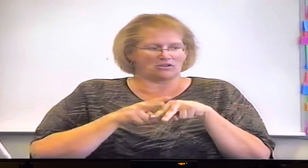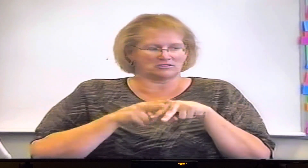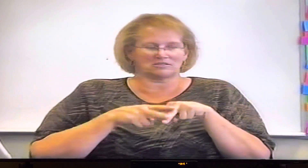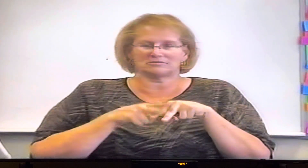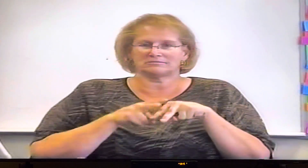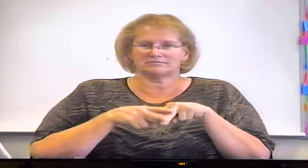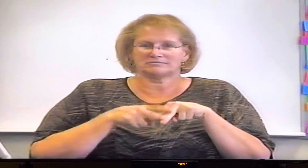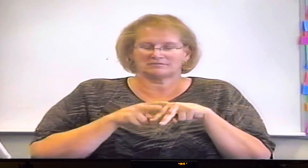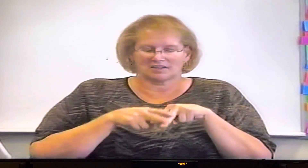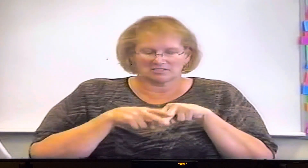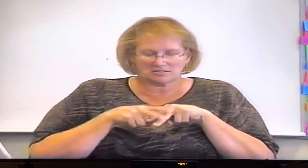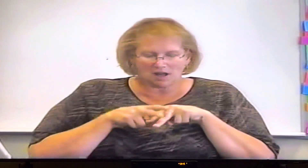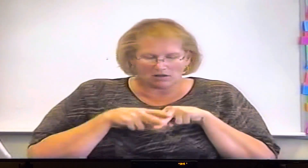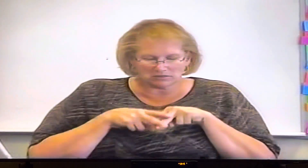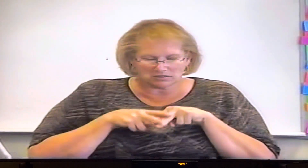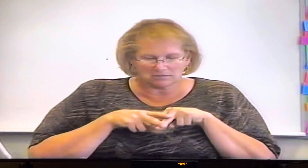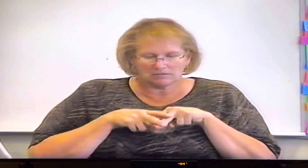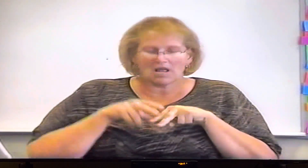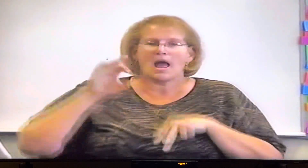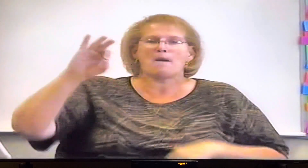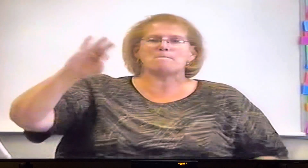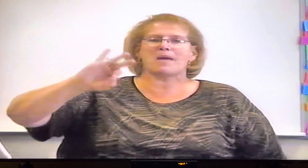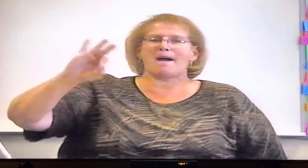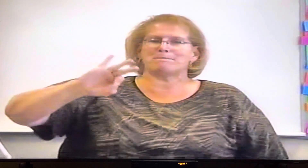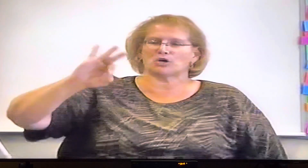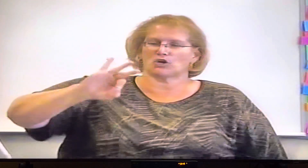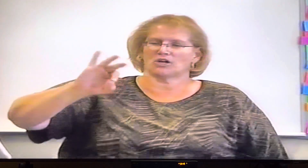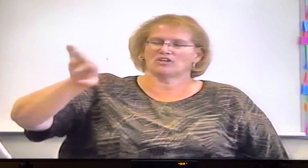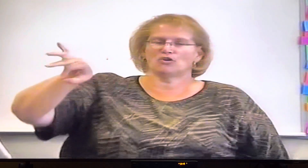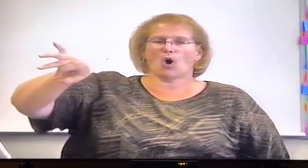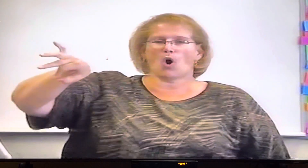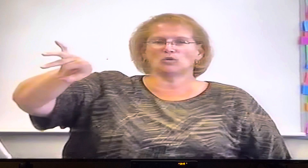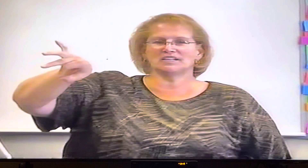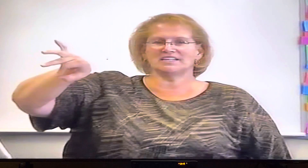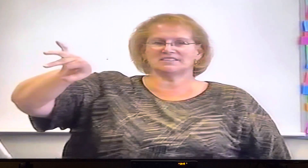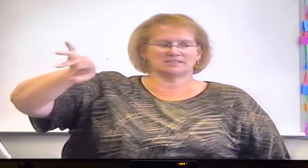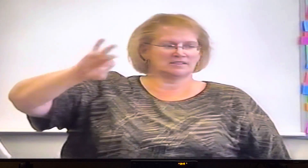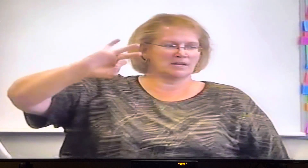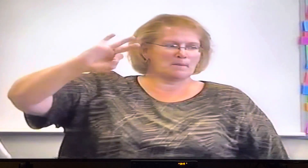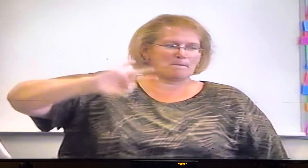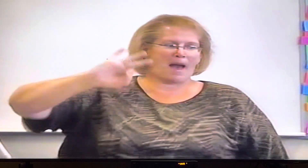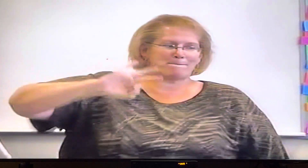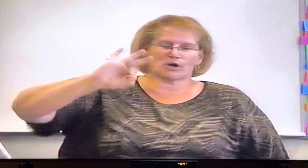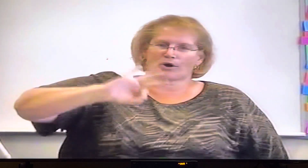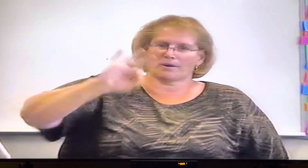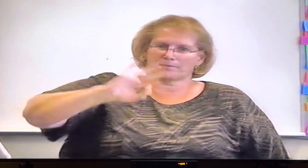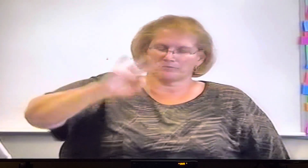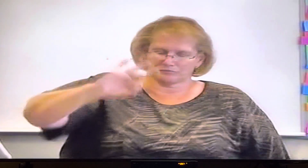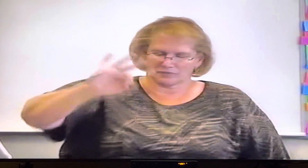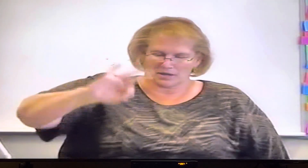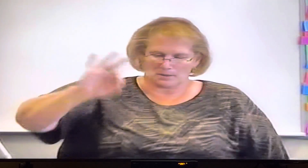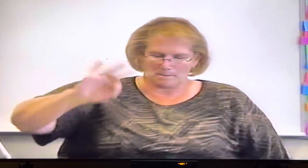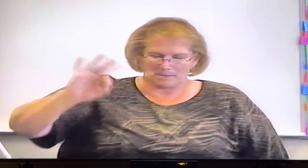salt. Salt. Pepper. You hold it, pepper.